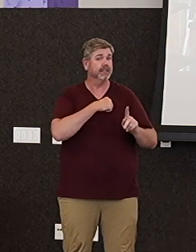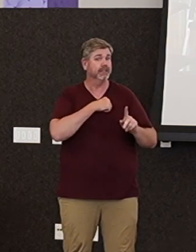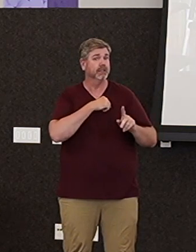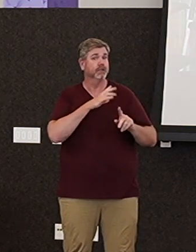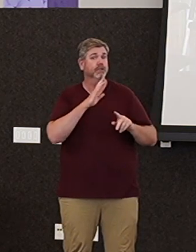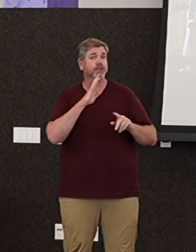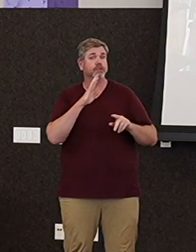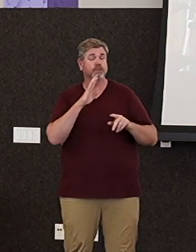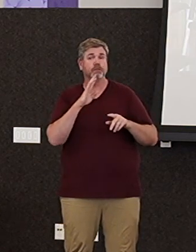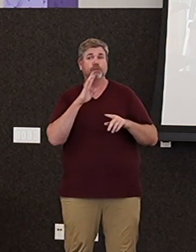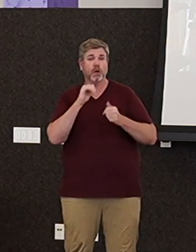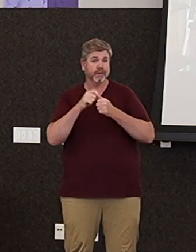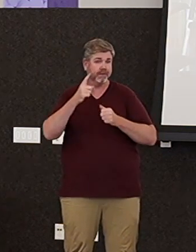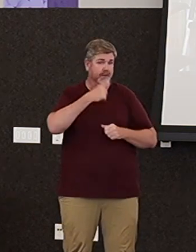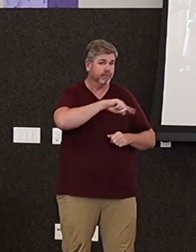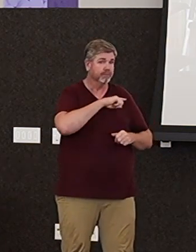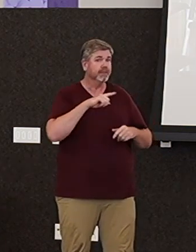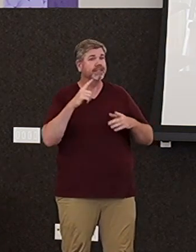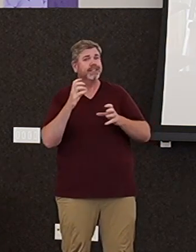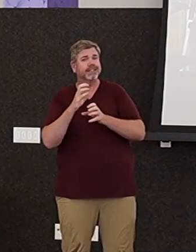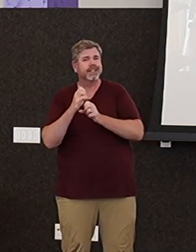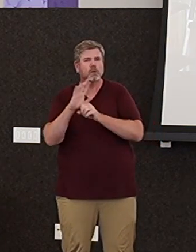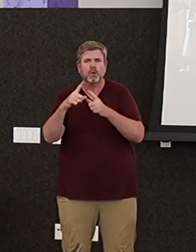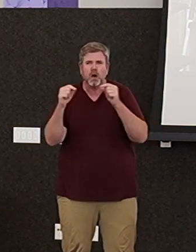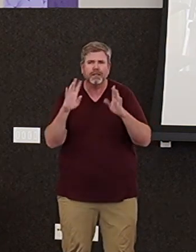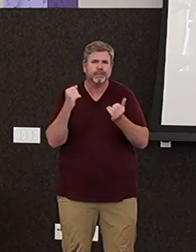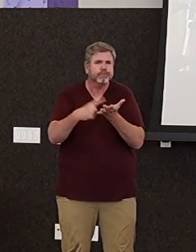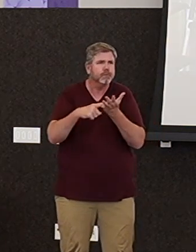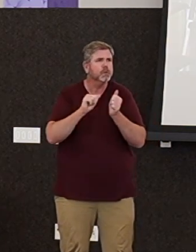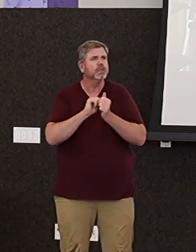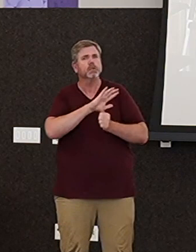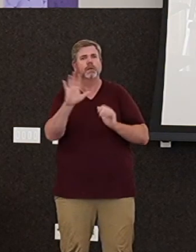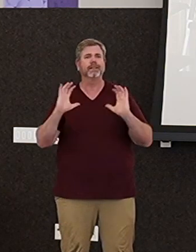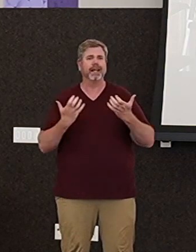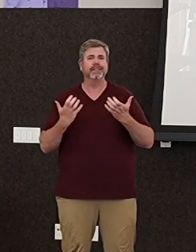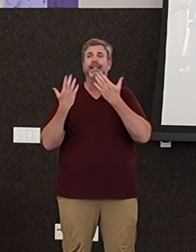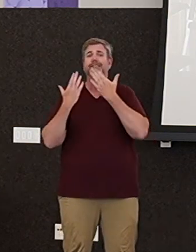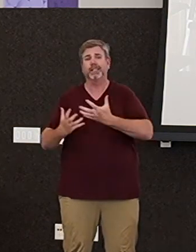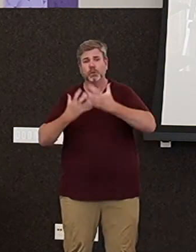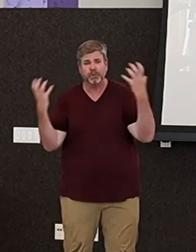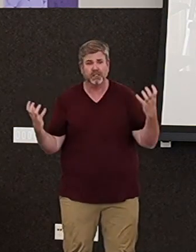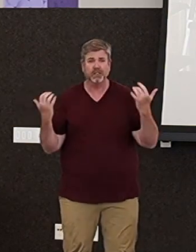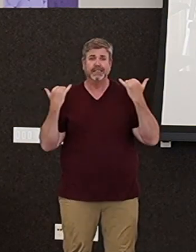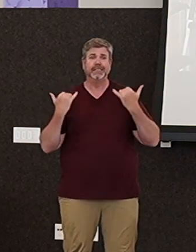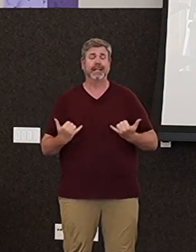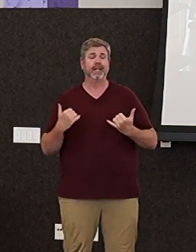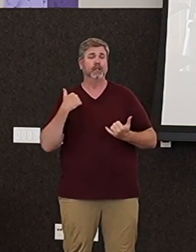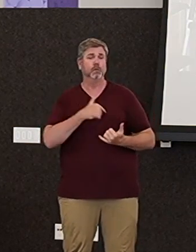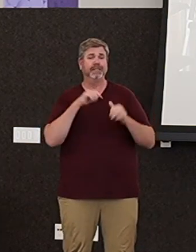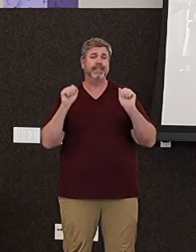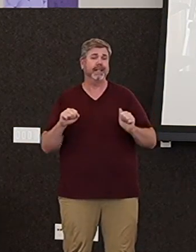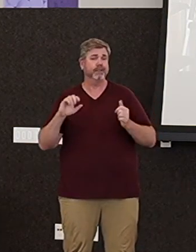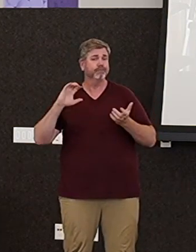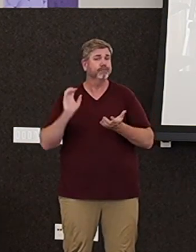sure we talk to your students a little bit more. Thank you all very much, and we're going to use this as an opportunity to learn. We're going to go out to the schools